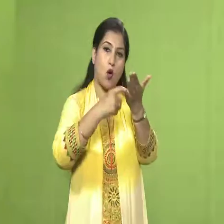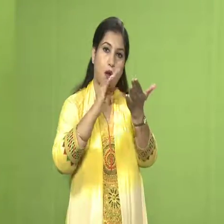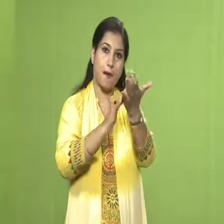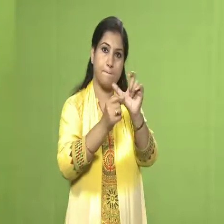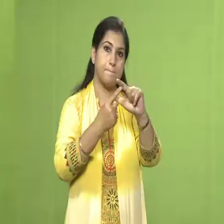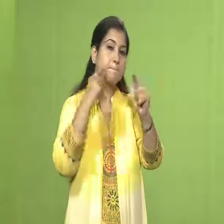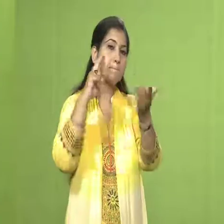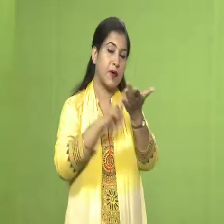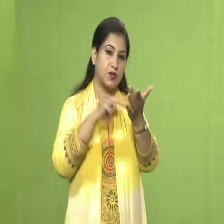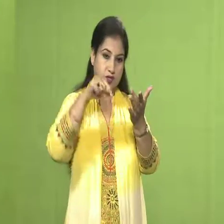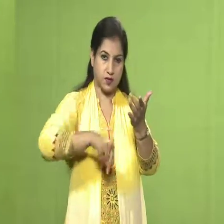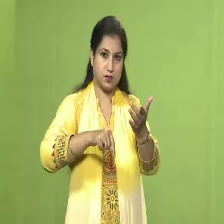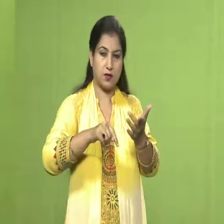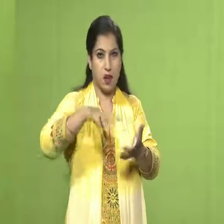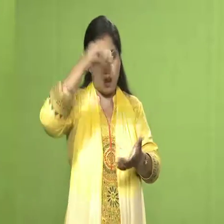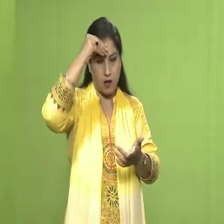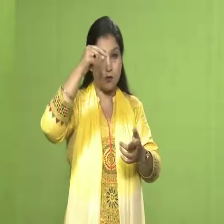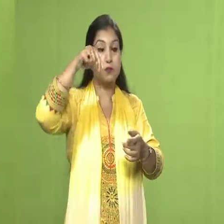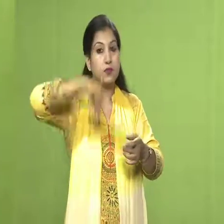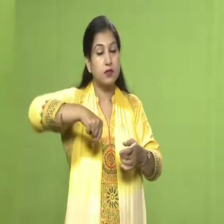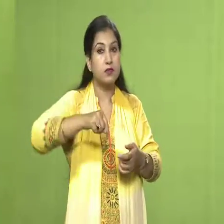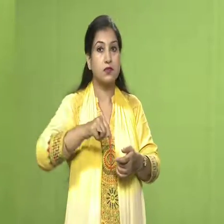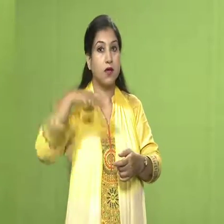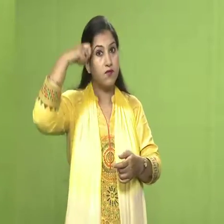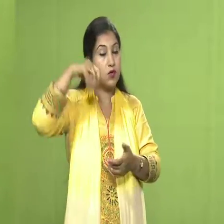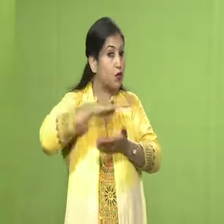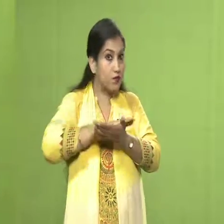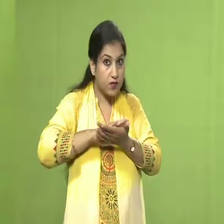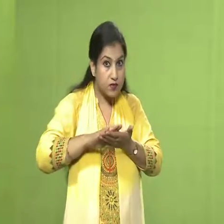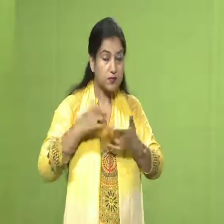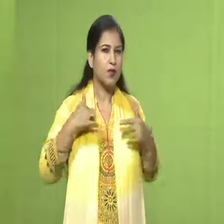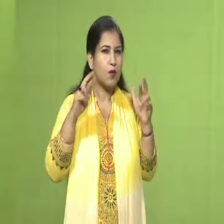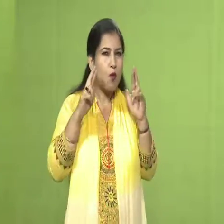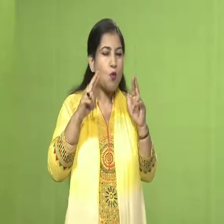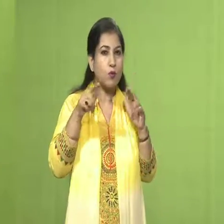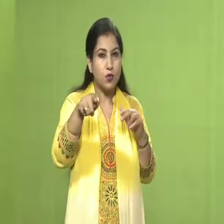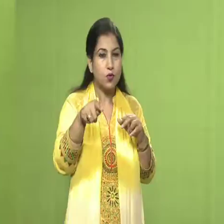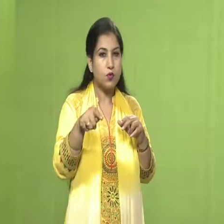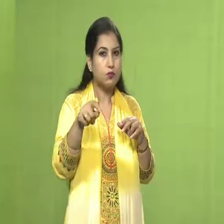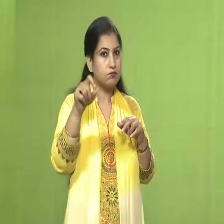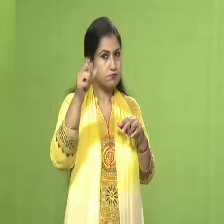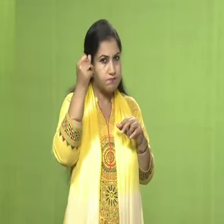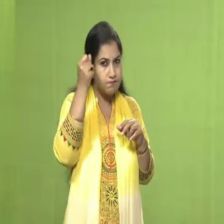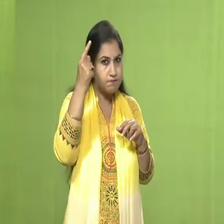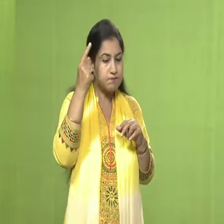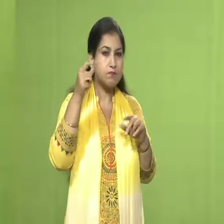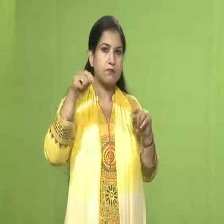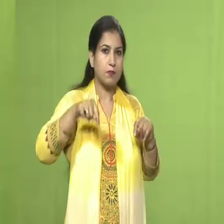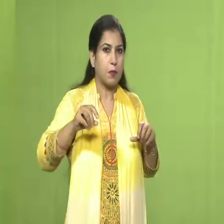With this, we come to the end of this video. I hope your concept of Renaissance